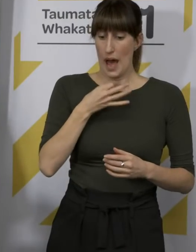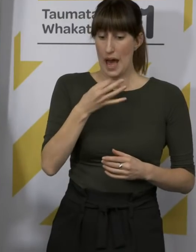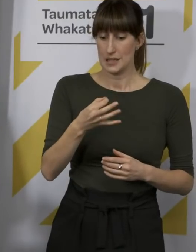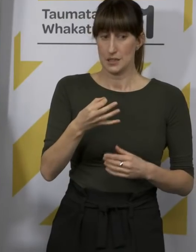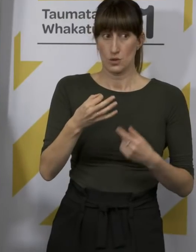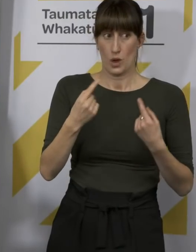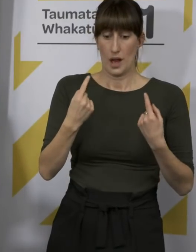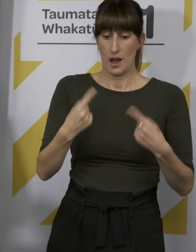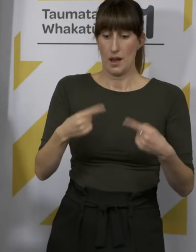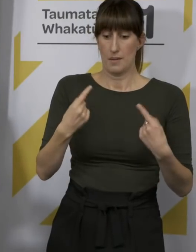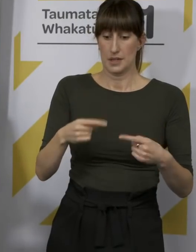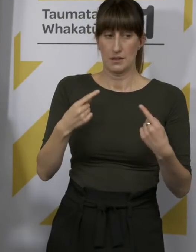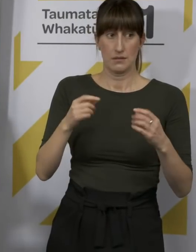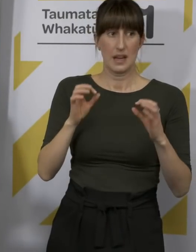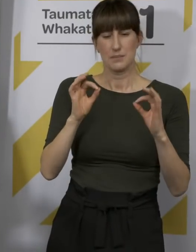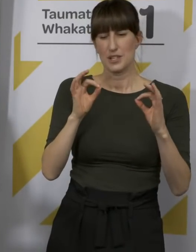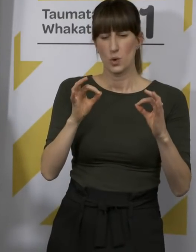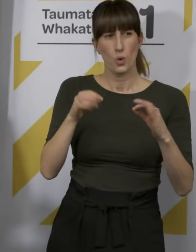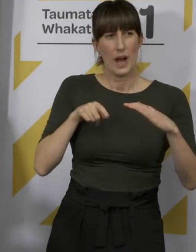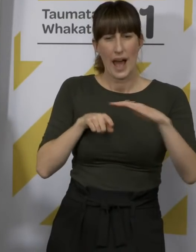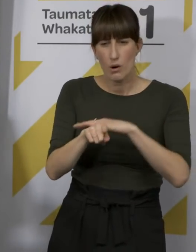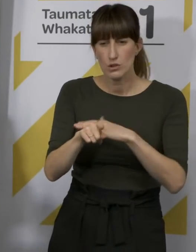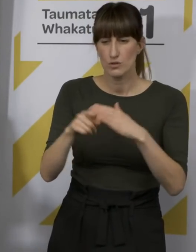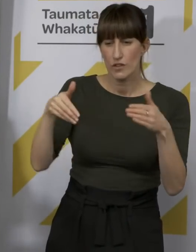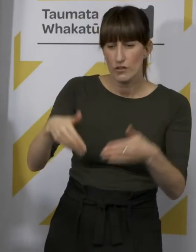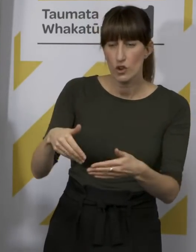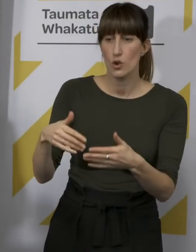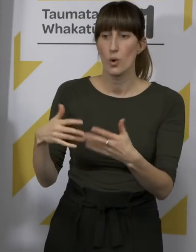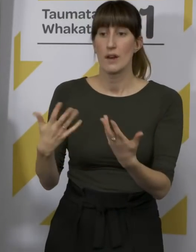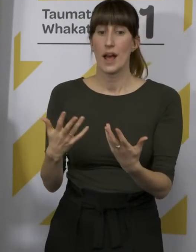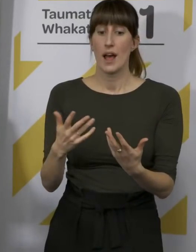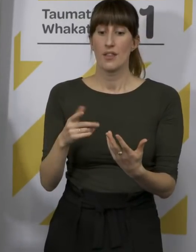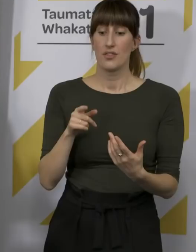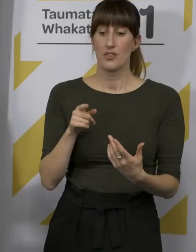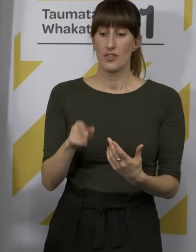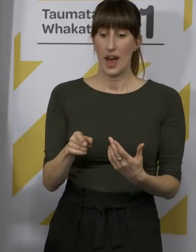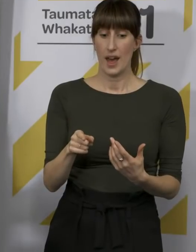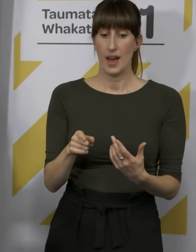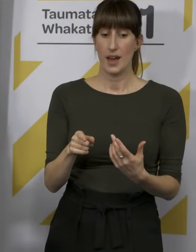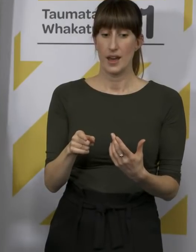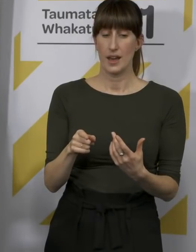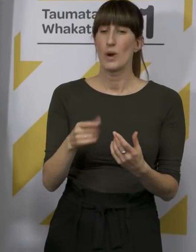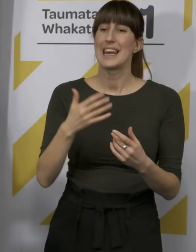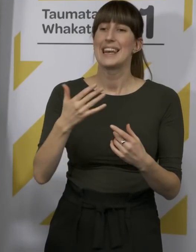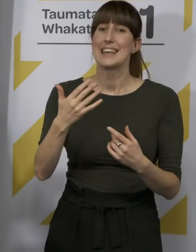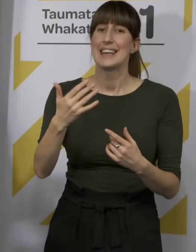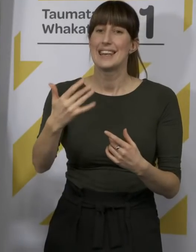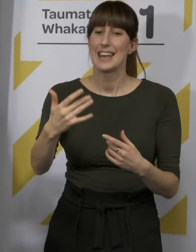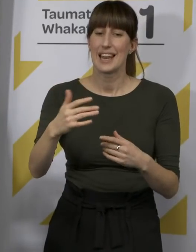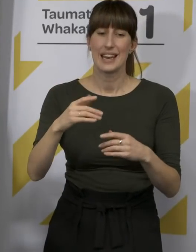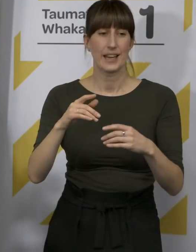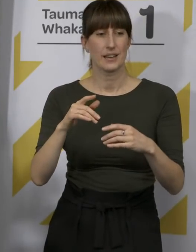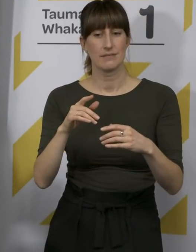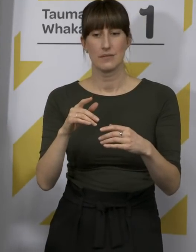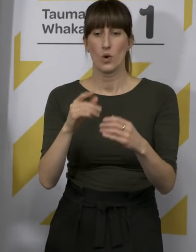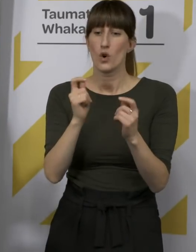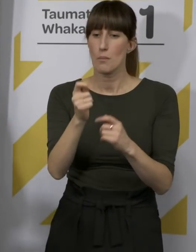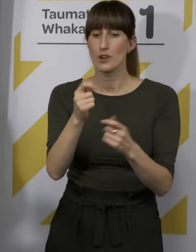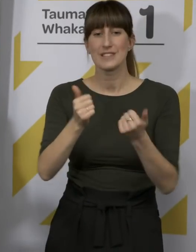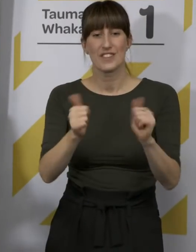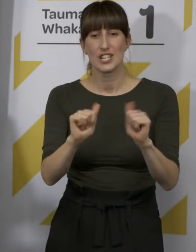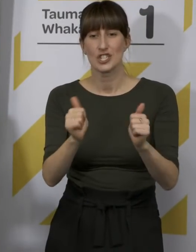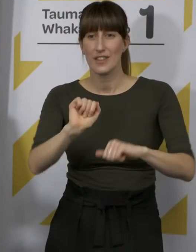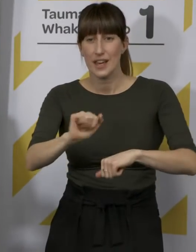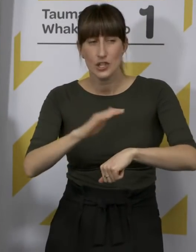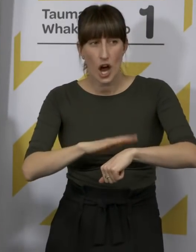leave, and there were very strict requirements, PPE use and so on. And then they're back, so they're being tested. They were subsequently tested in the facility as part of the